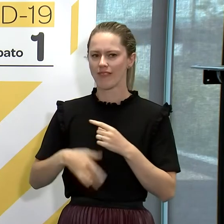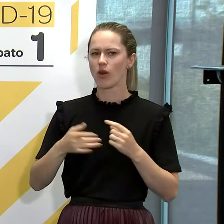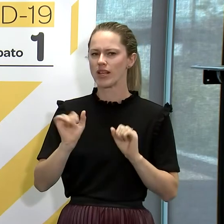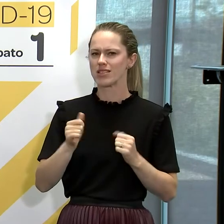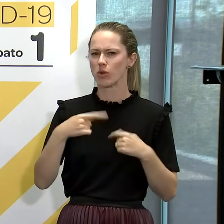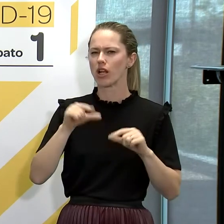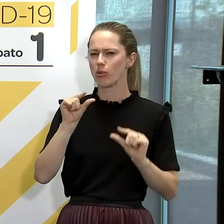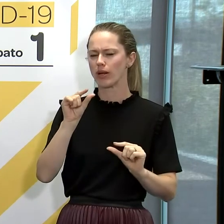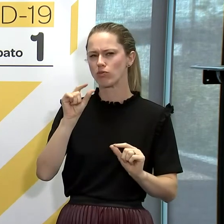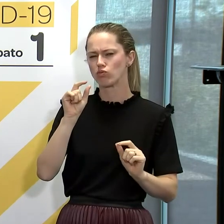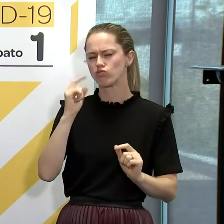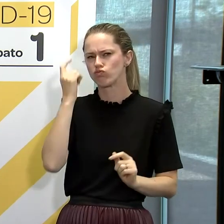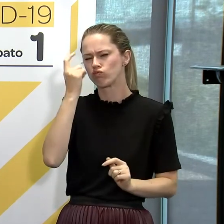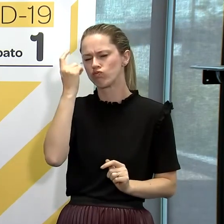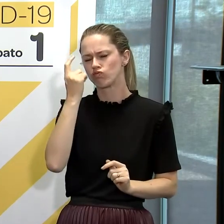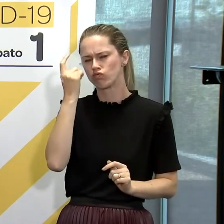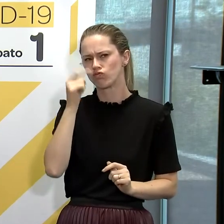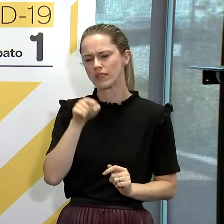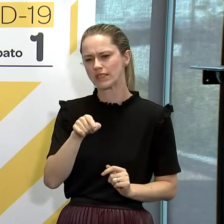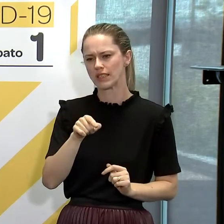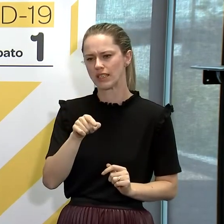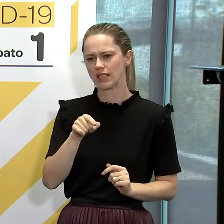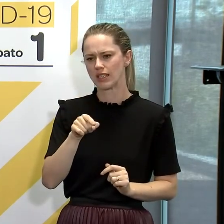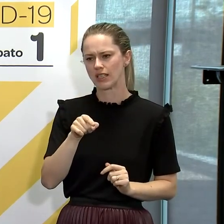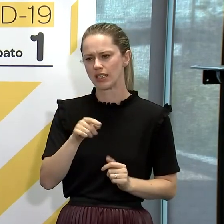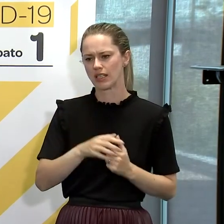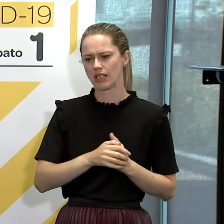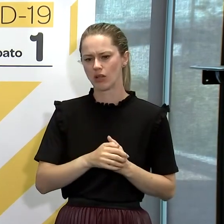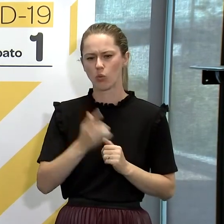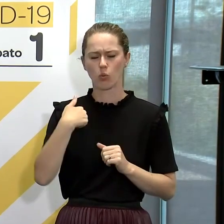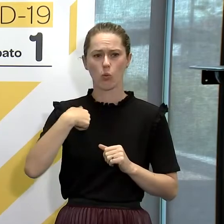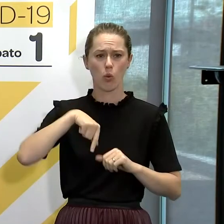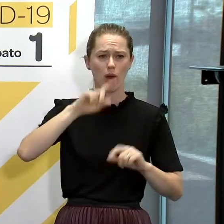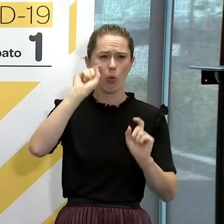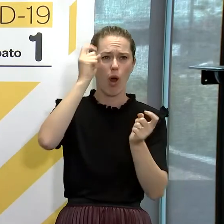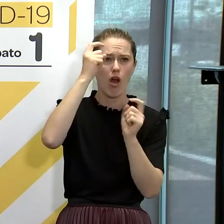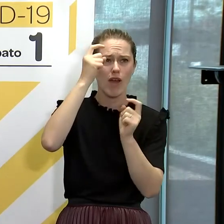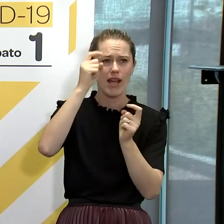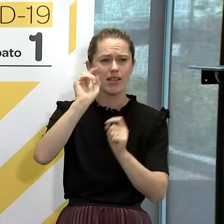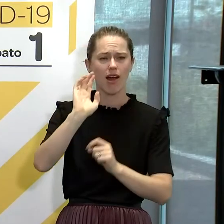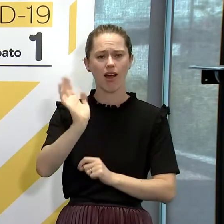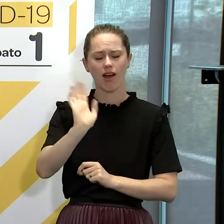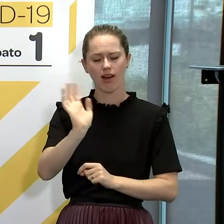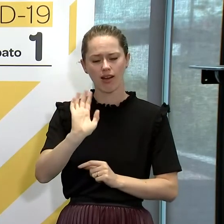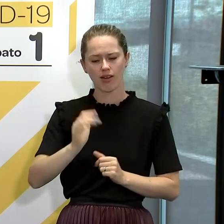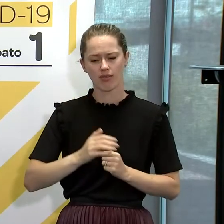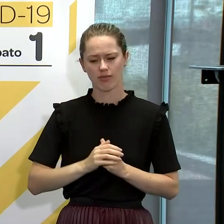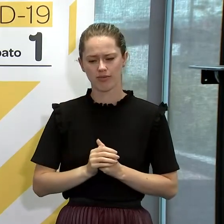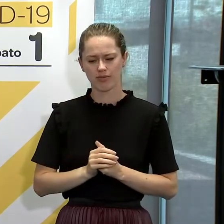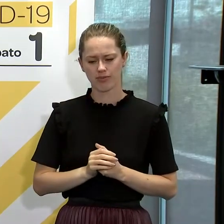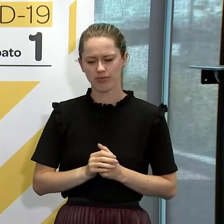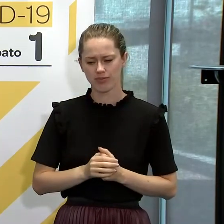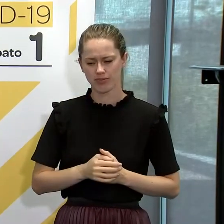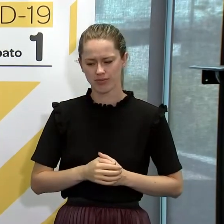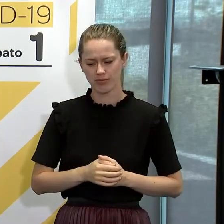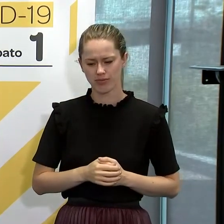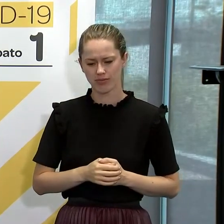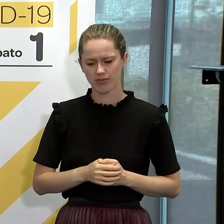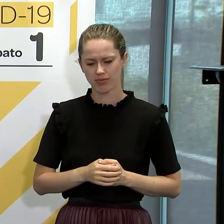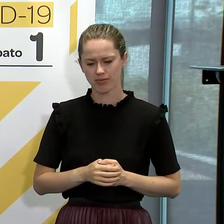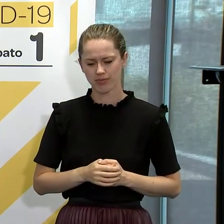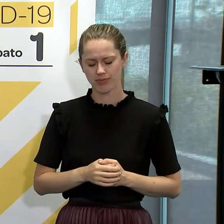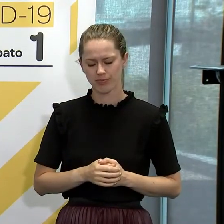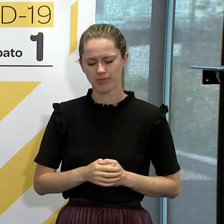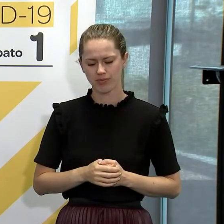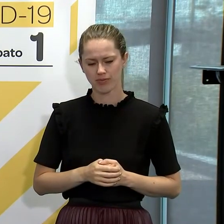little, but I don't think that's because we're scratching them with anxiety. We are seeing slightly different